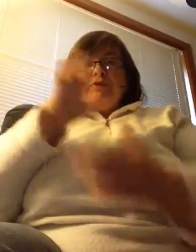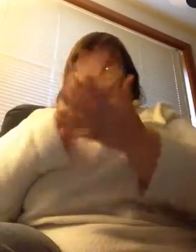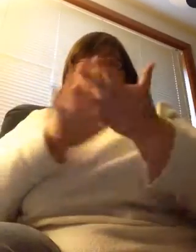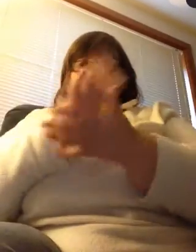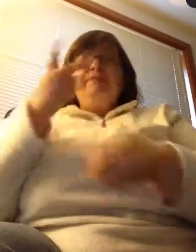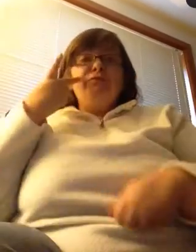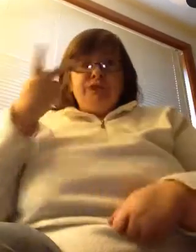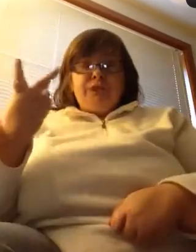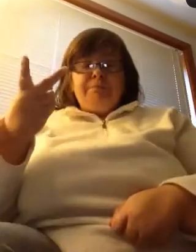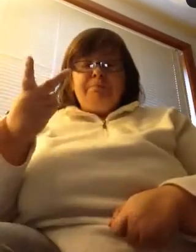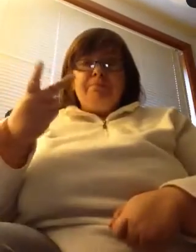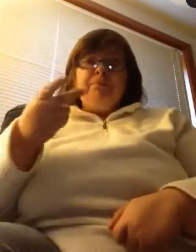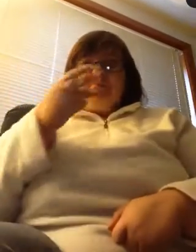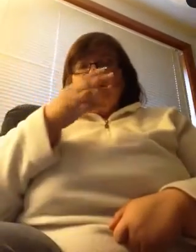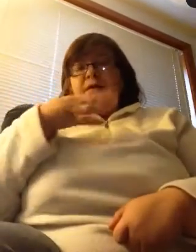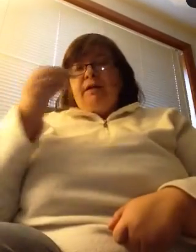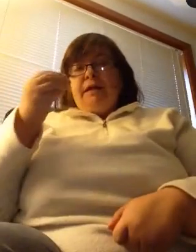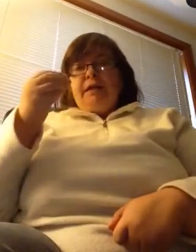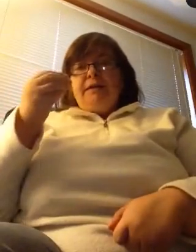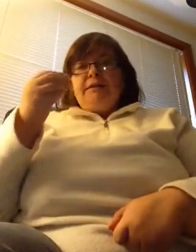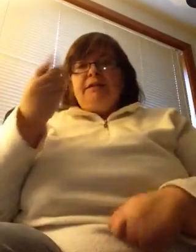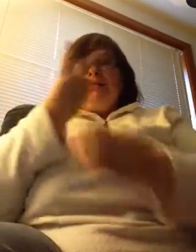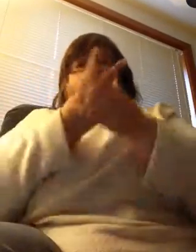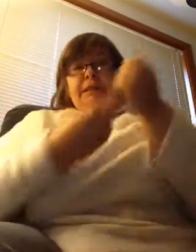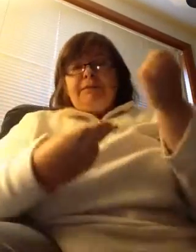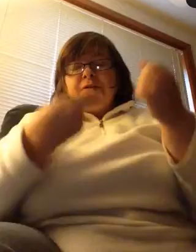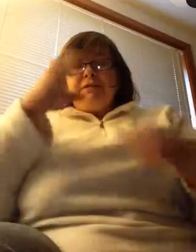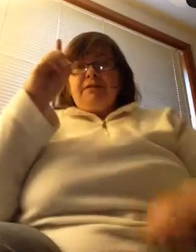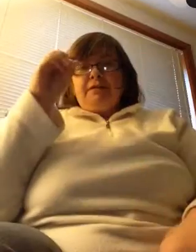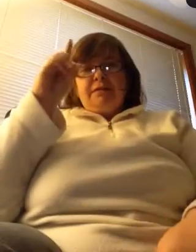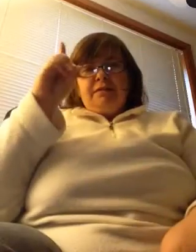blurred vision and double,